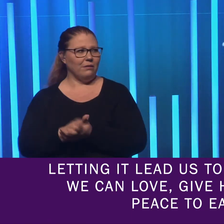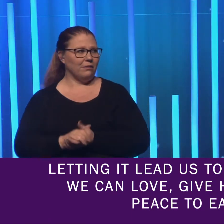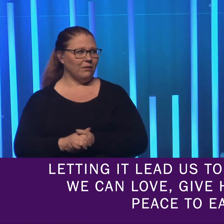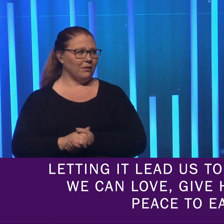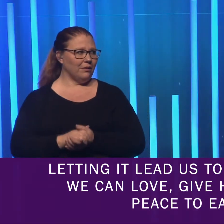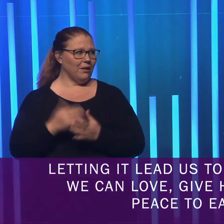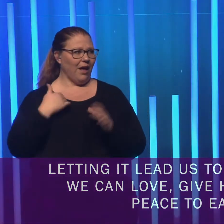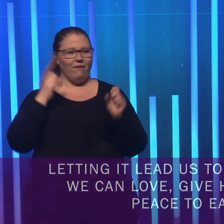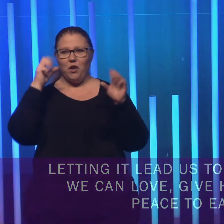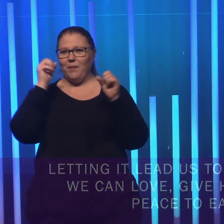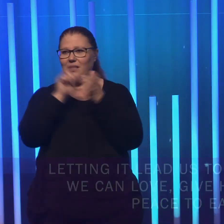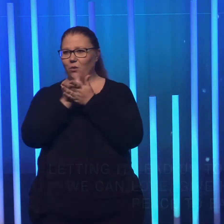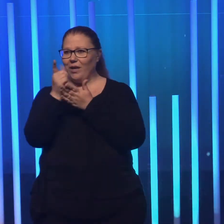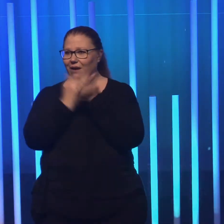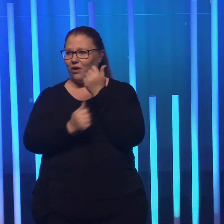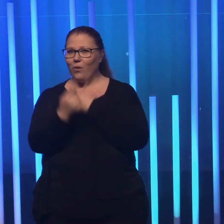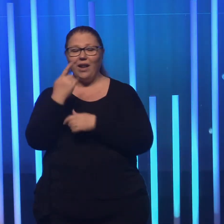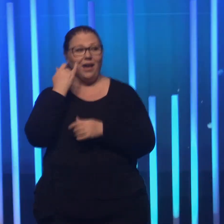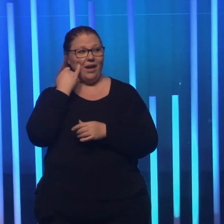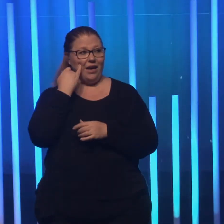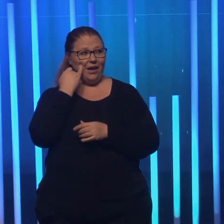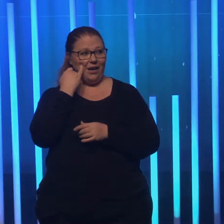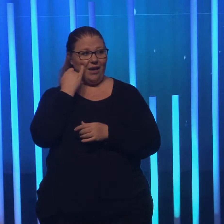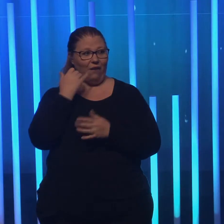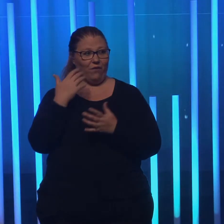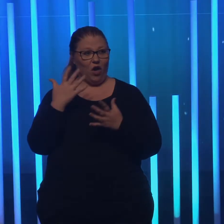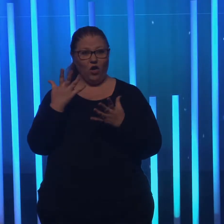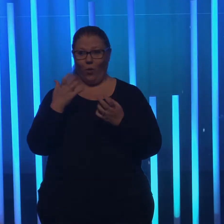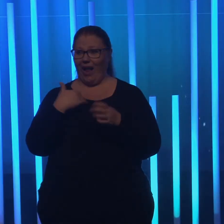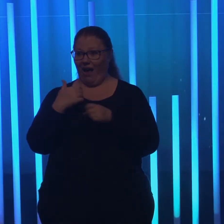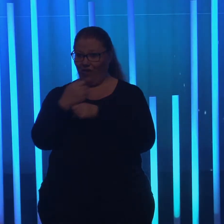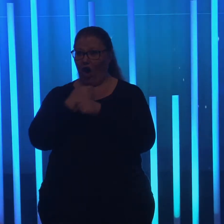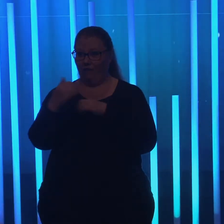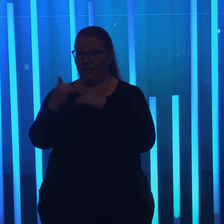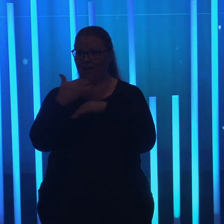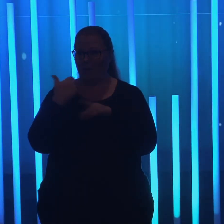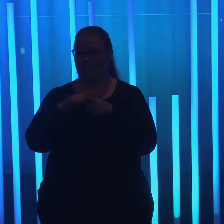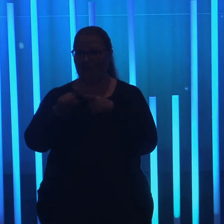Amen. Have an awesome week, everybody. If you were free, you want to have coffee sometime, send me a